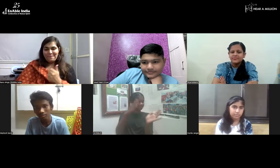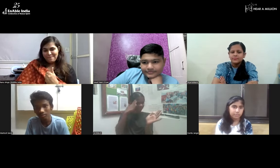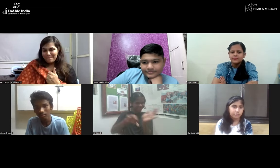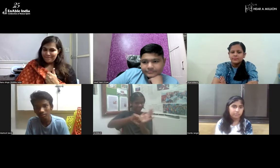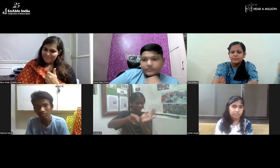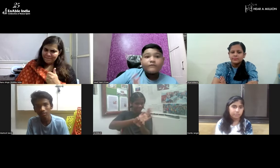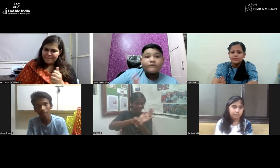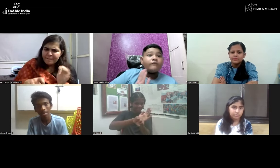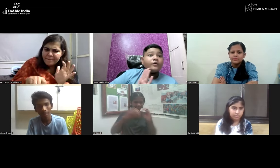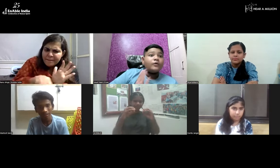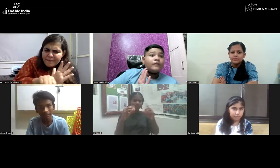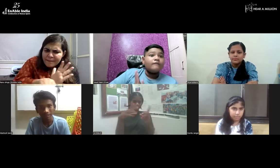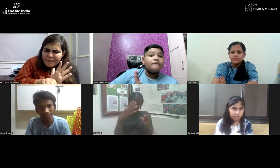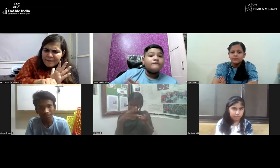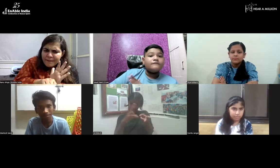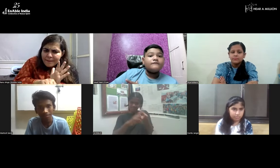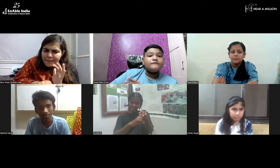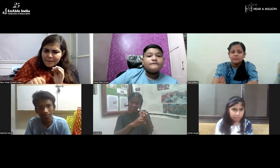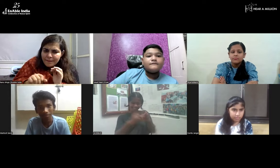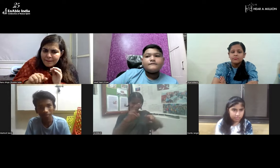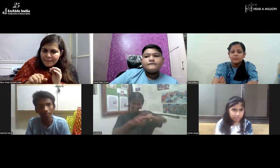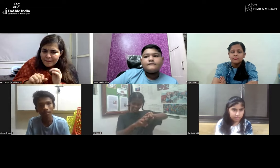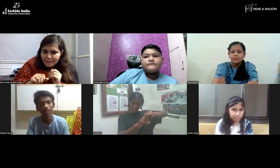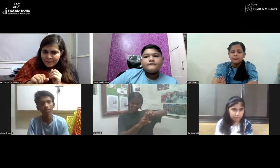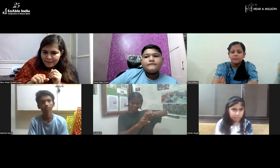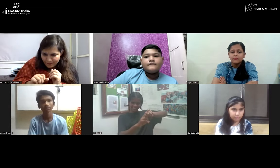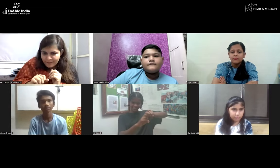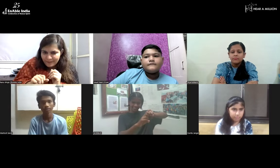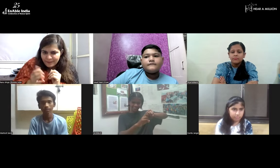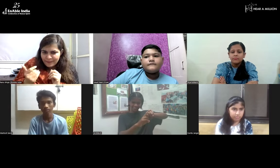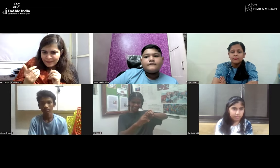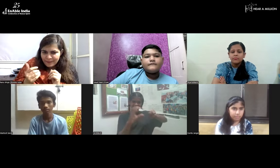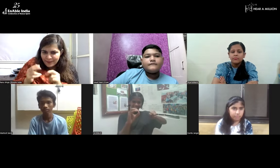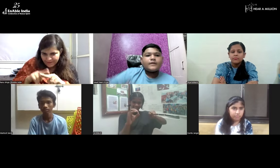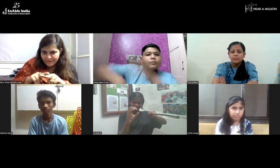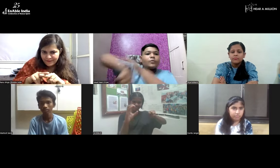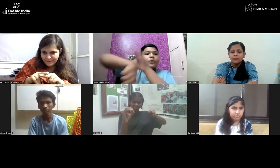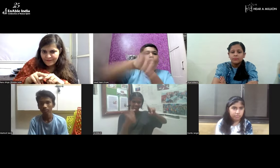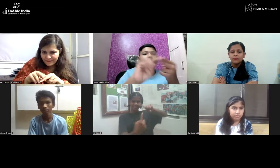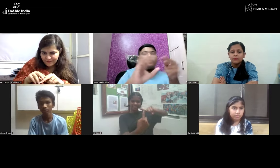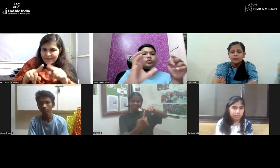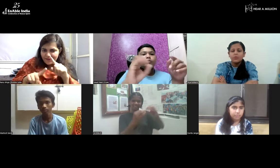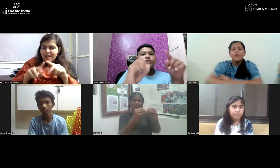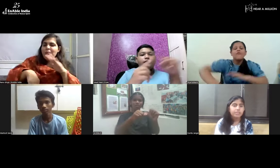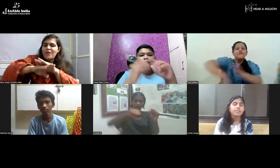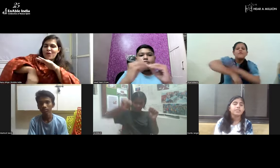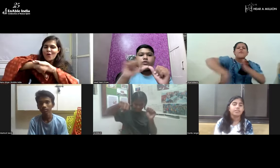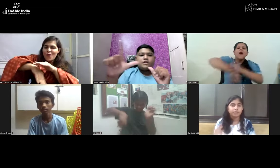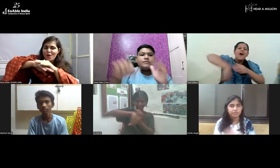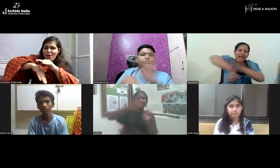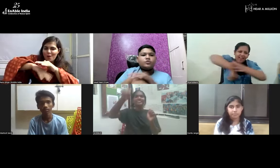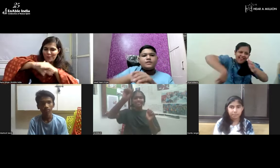overcome? You can How do read you books, solve this? and then stories and all those things, whatever calms